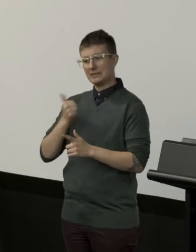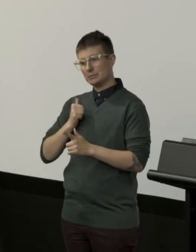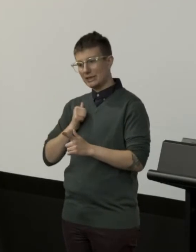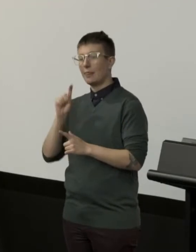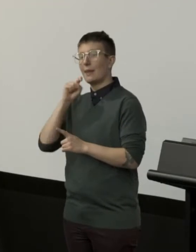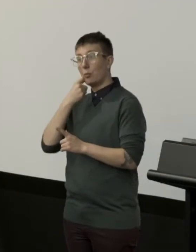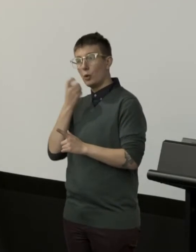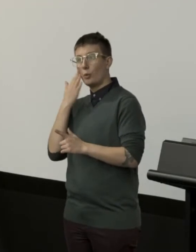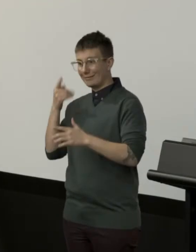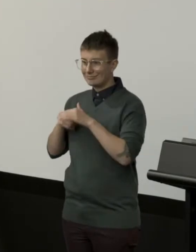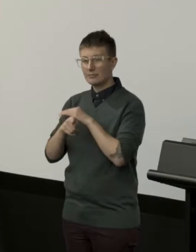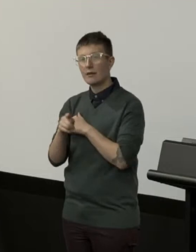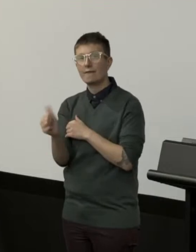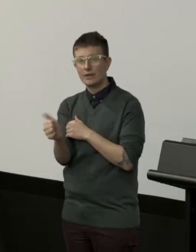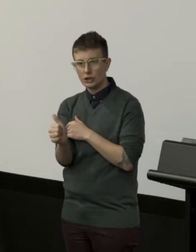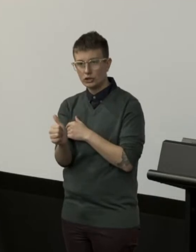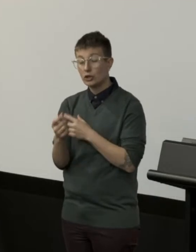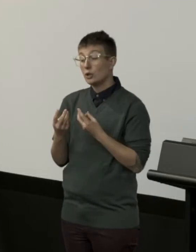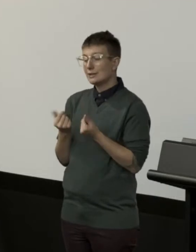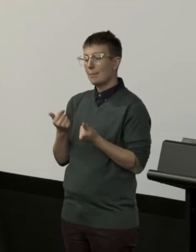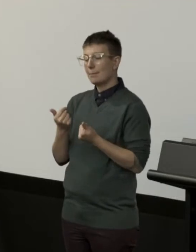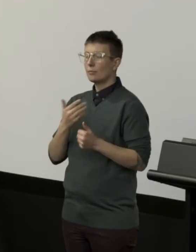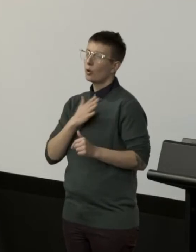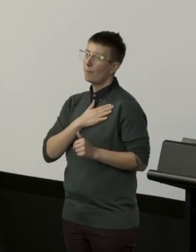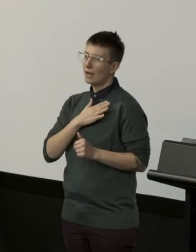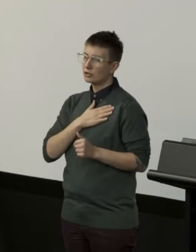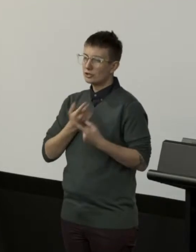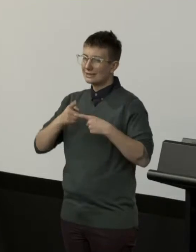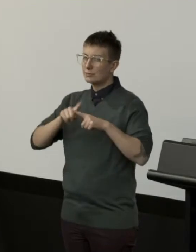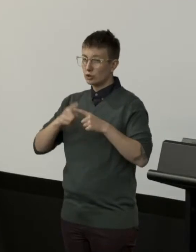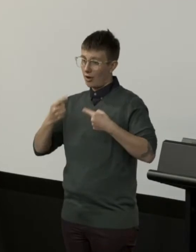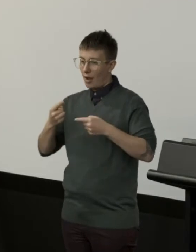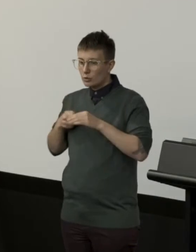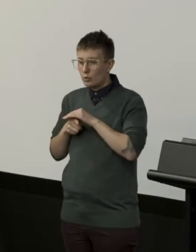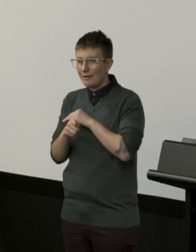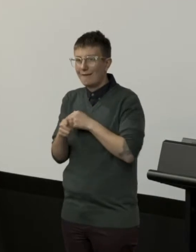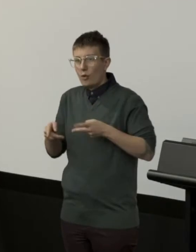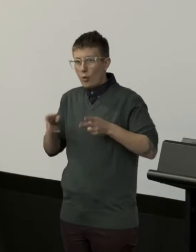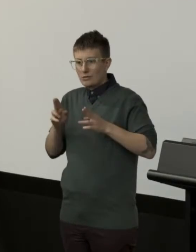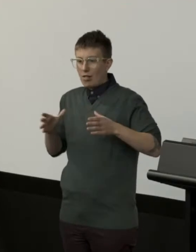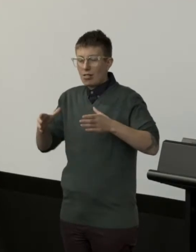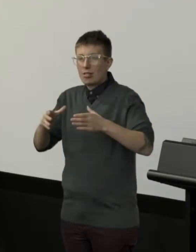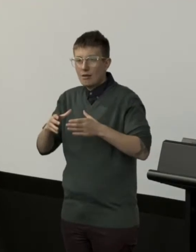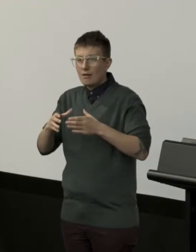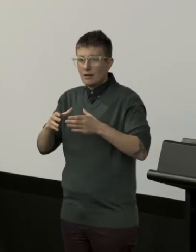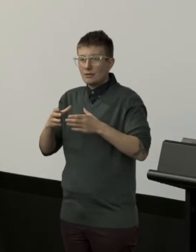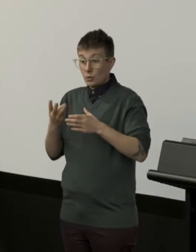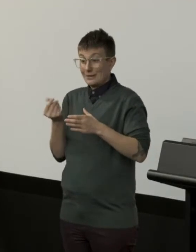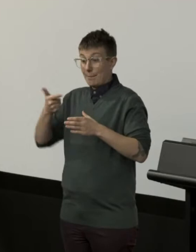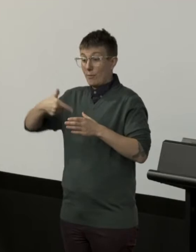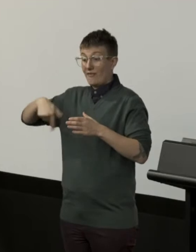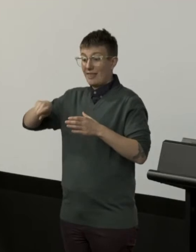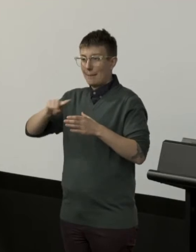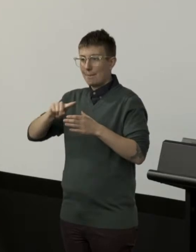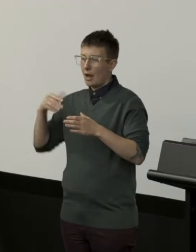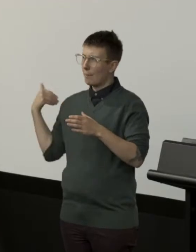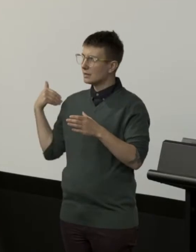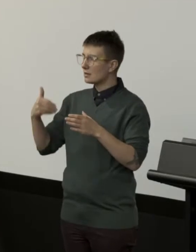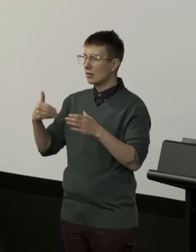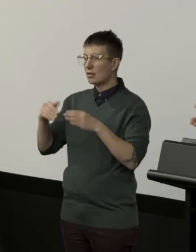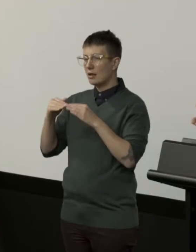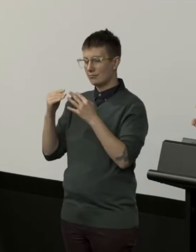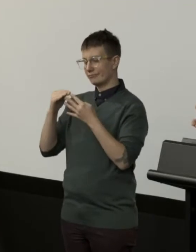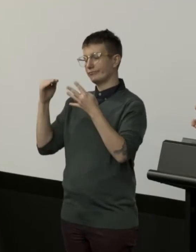fact the majority at the moment, are just for, or even up till the level 1, alert level 1 changes were just